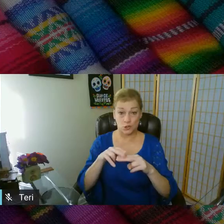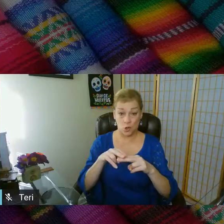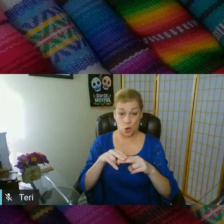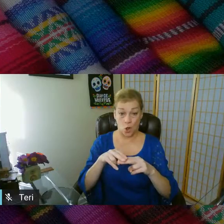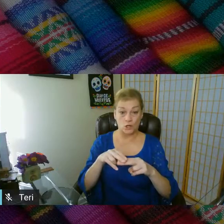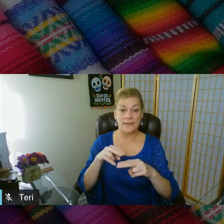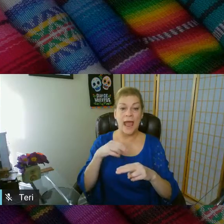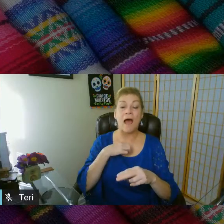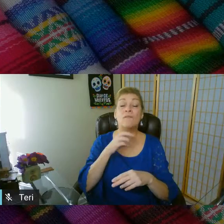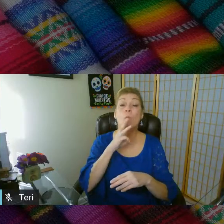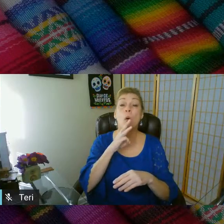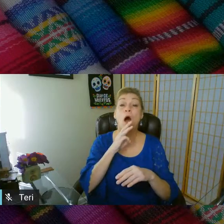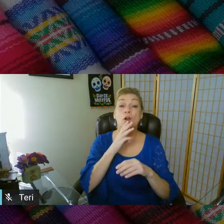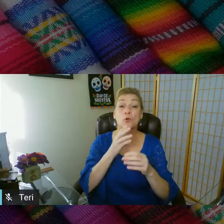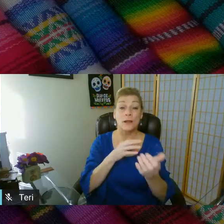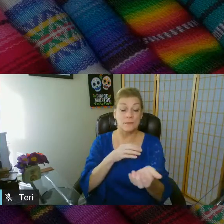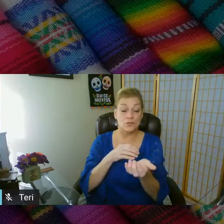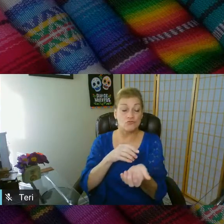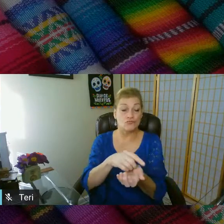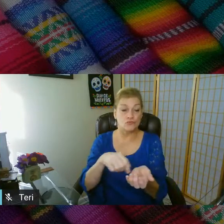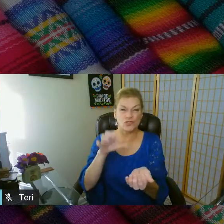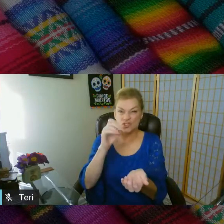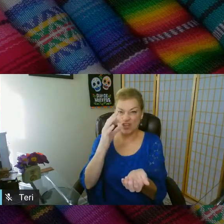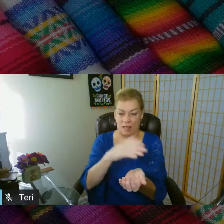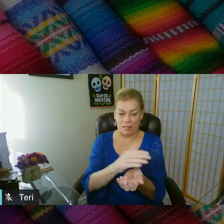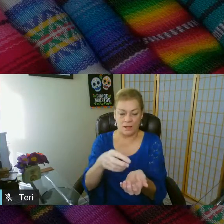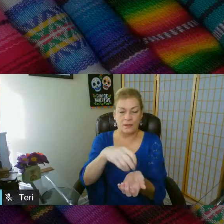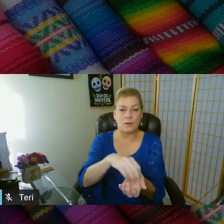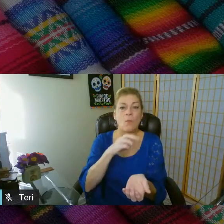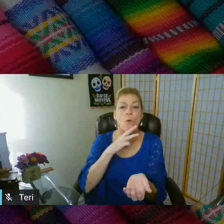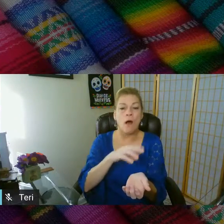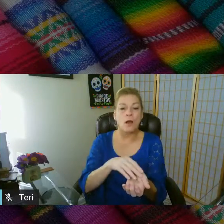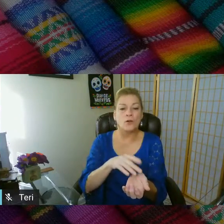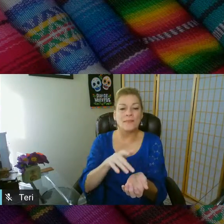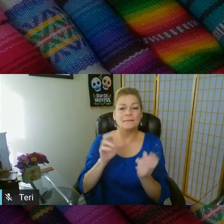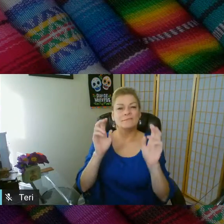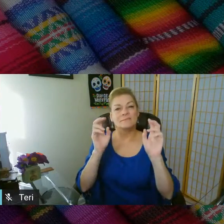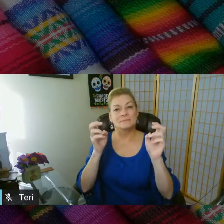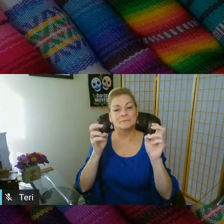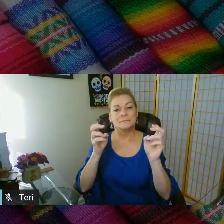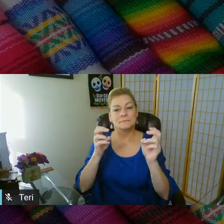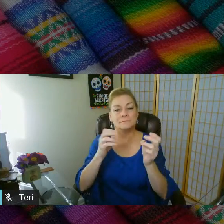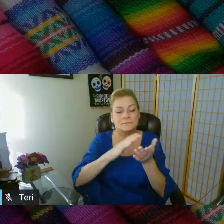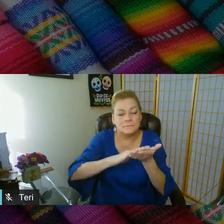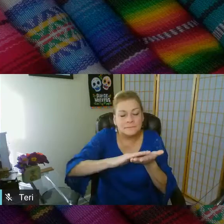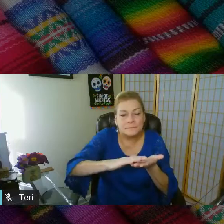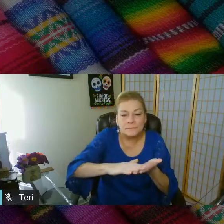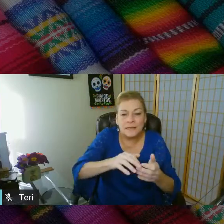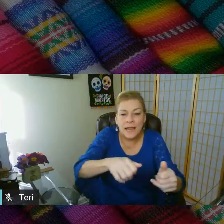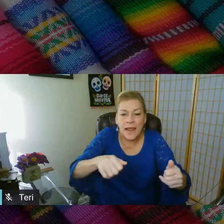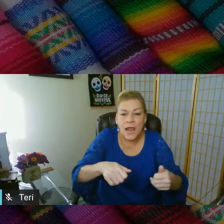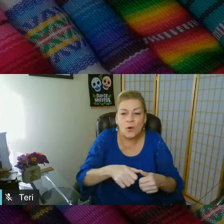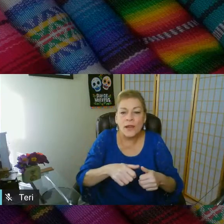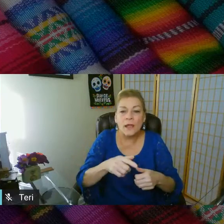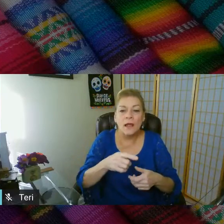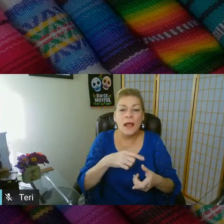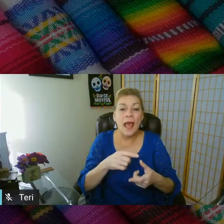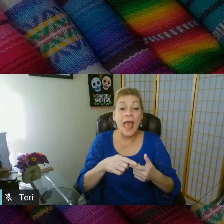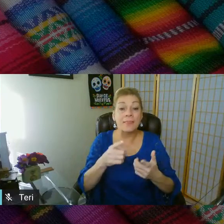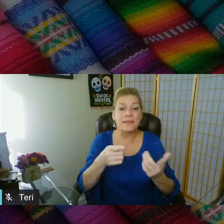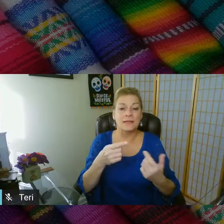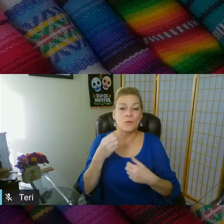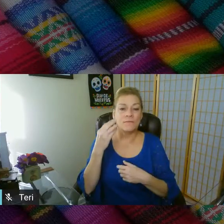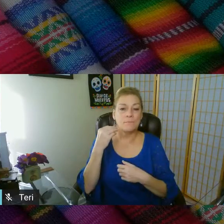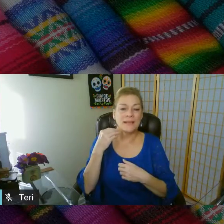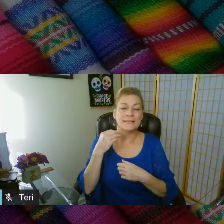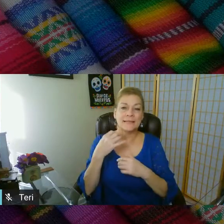some water. And so that's sort of the purification area. Let me get my eyes back in there. Okay. And then Mexican bread,